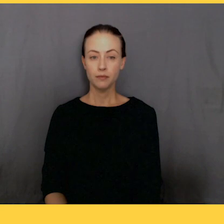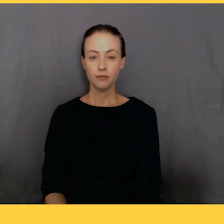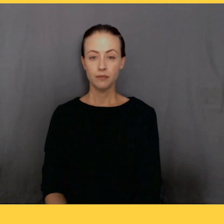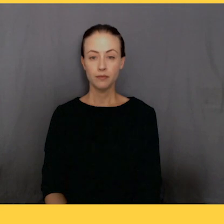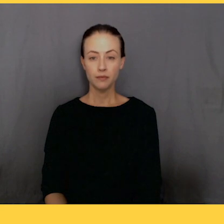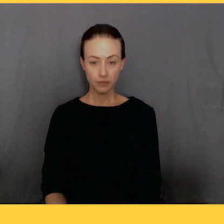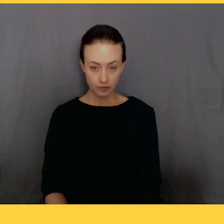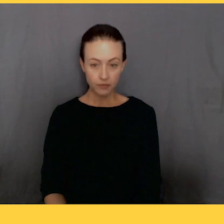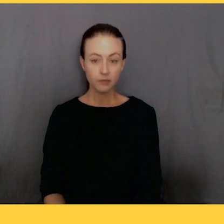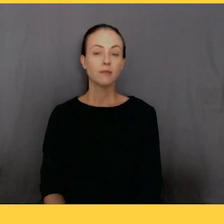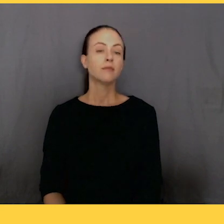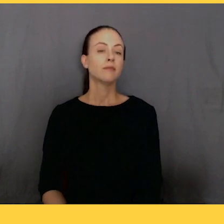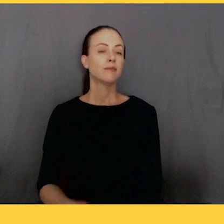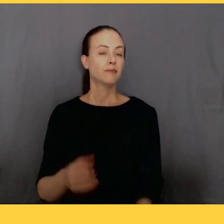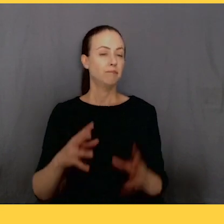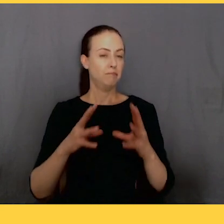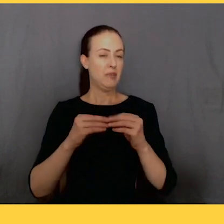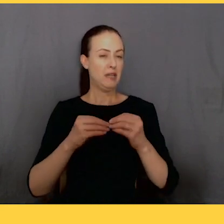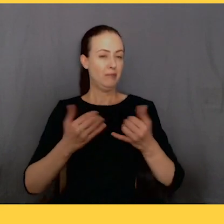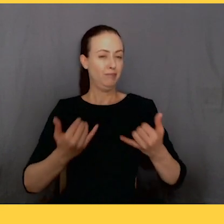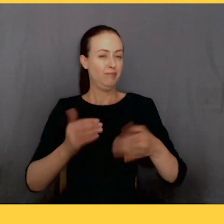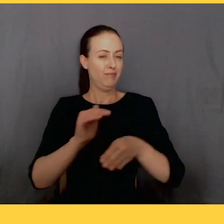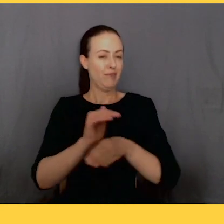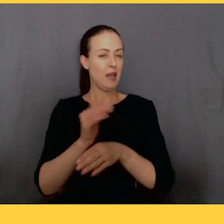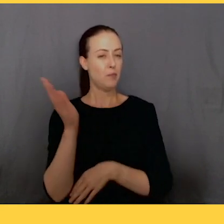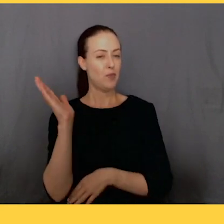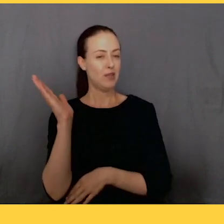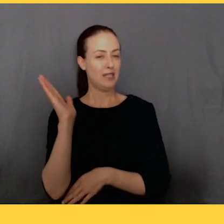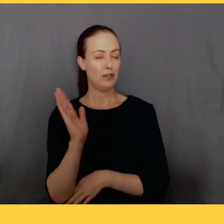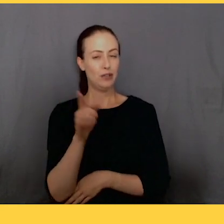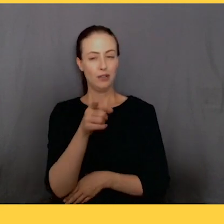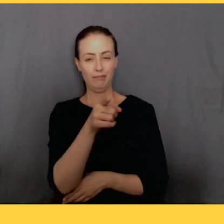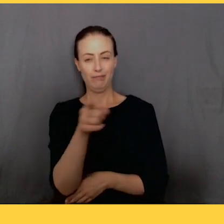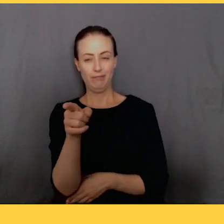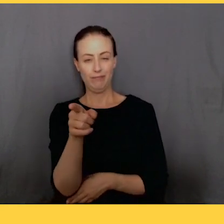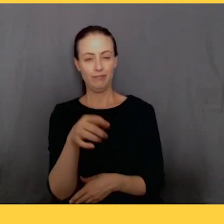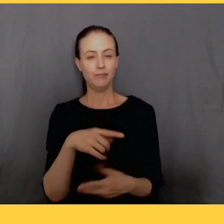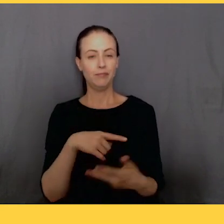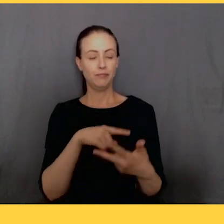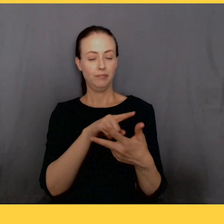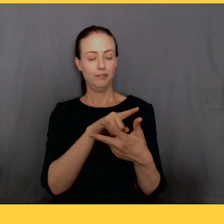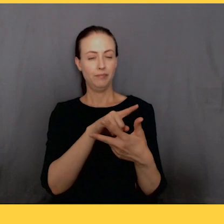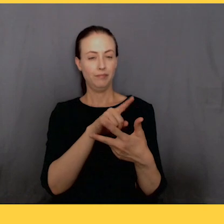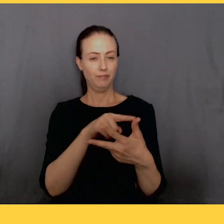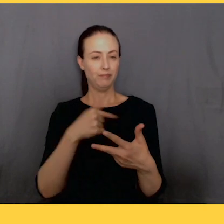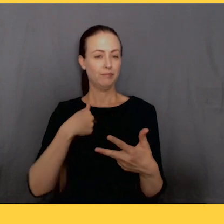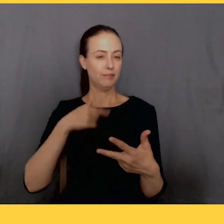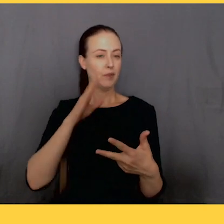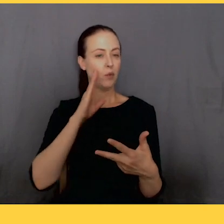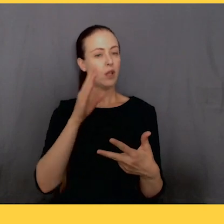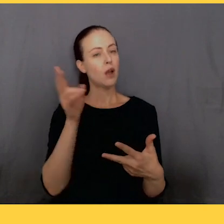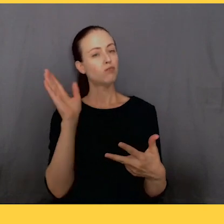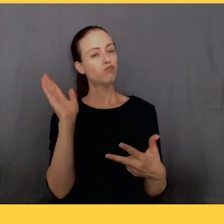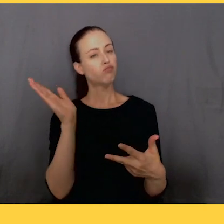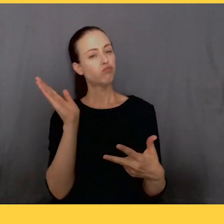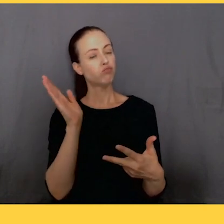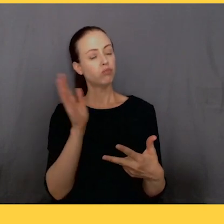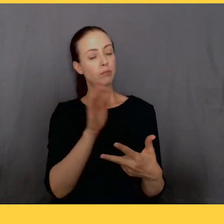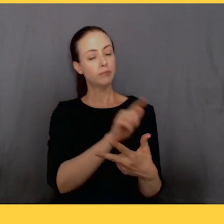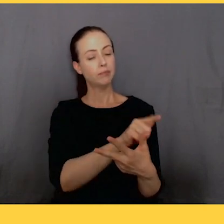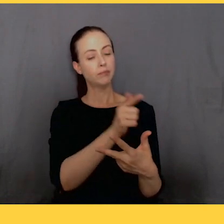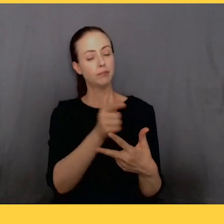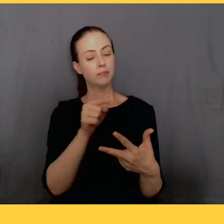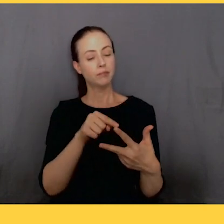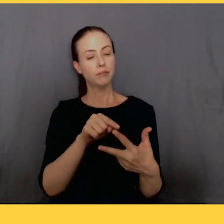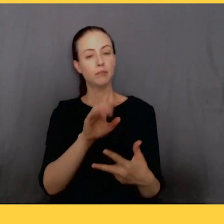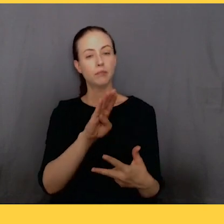Here are tonight's presenters. I will cover a few more topics before handing it over to Bill Chu, Managing